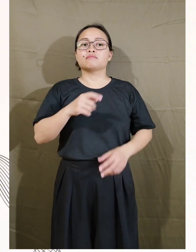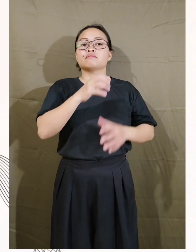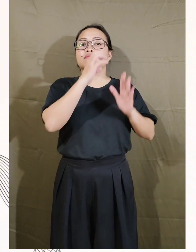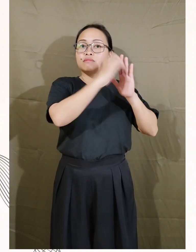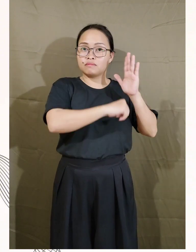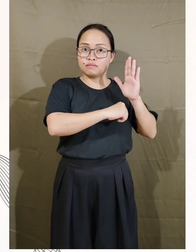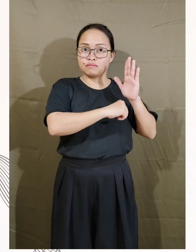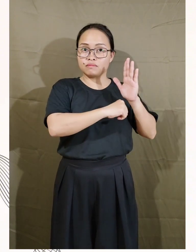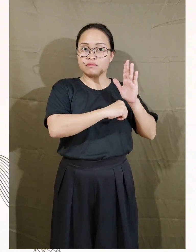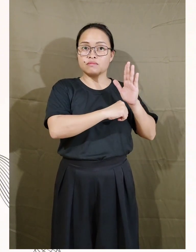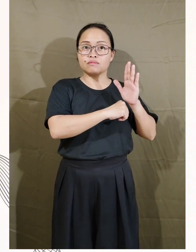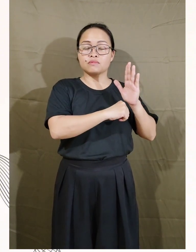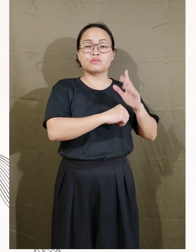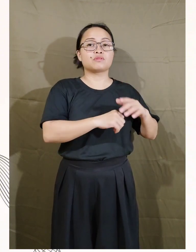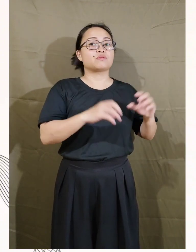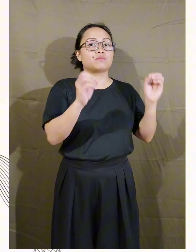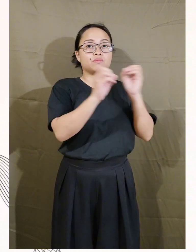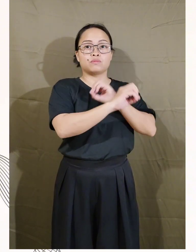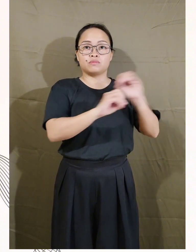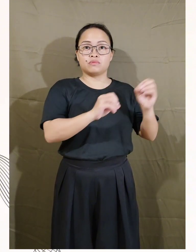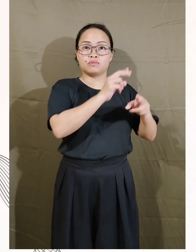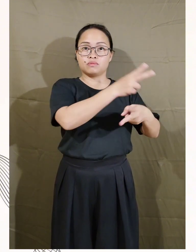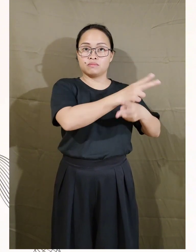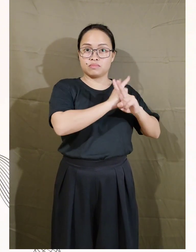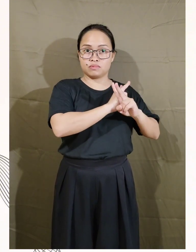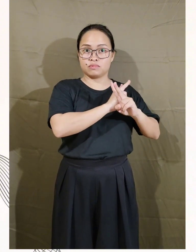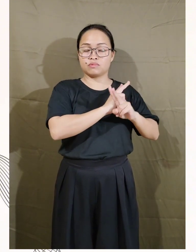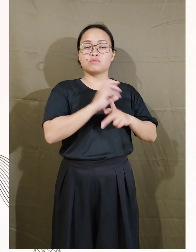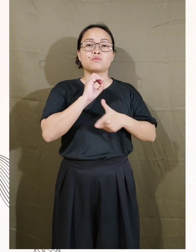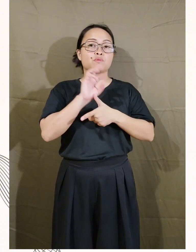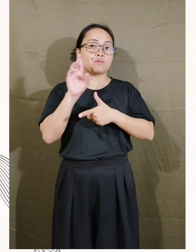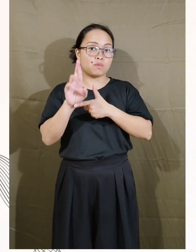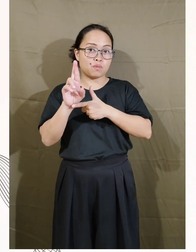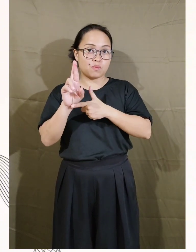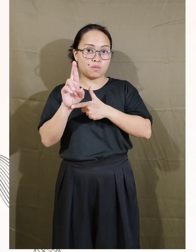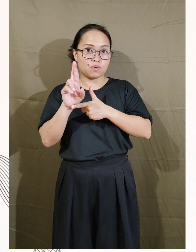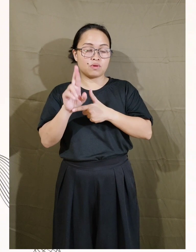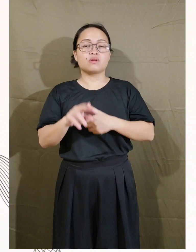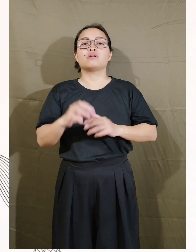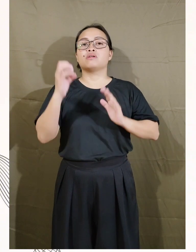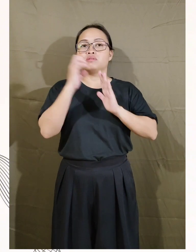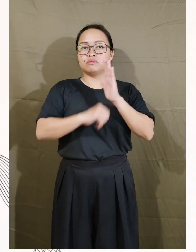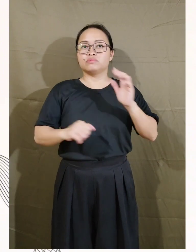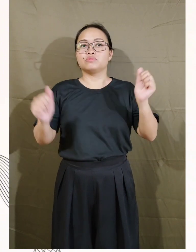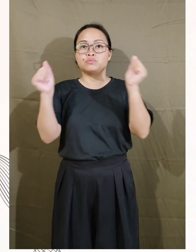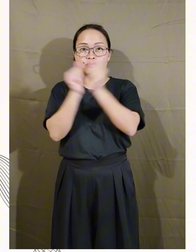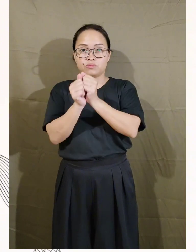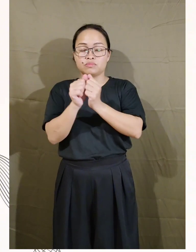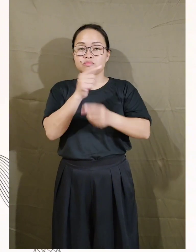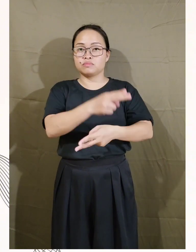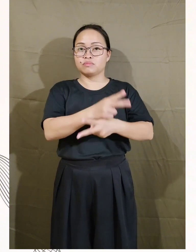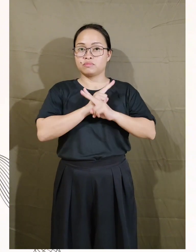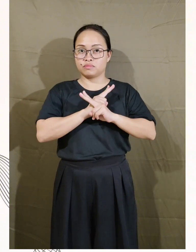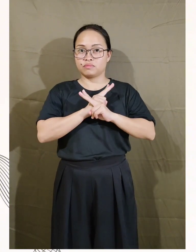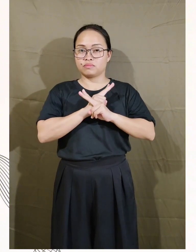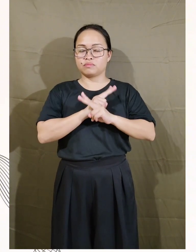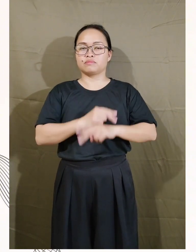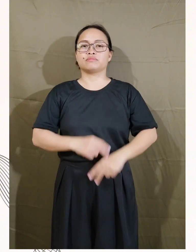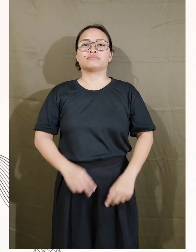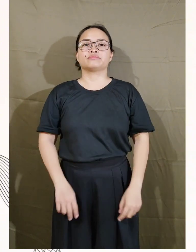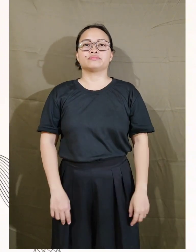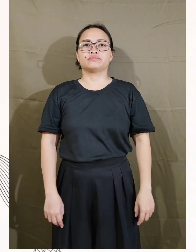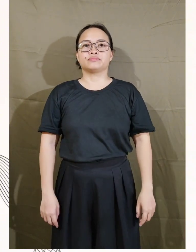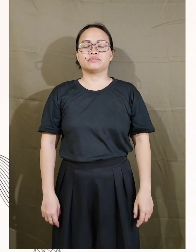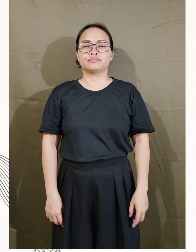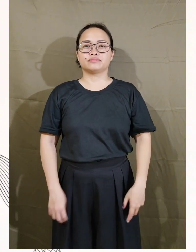or subtracting with borrowing. Now, to better understand how these two work, let us take a look at